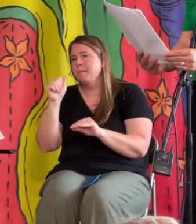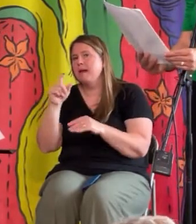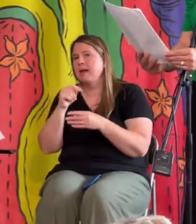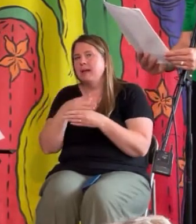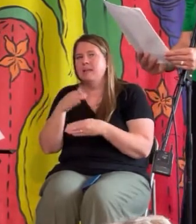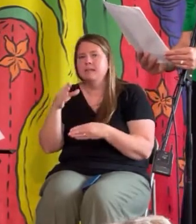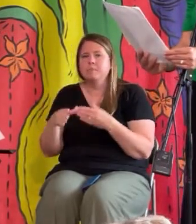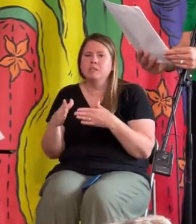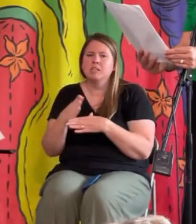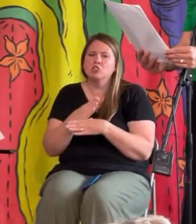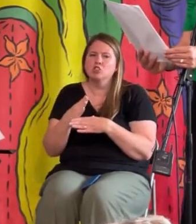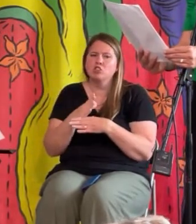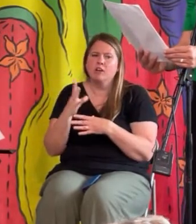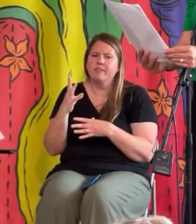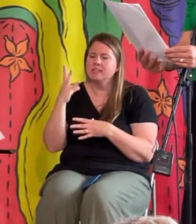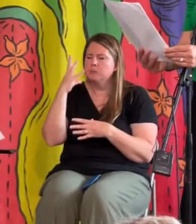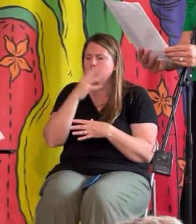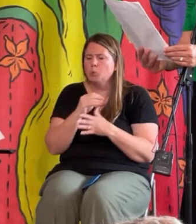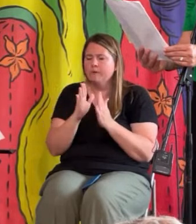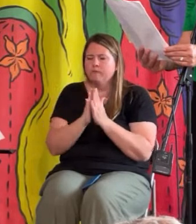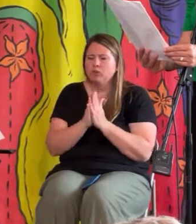share these beautiful books.